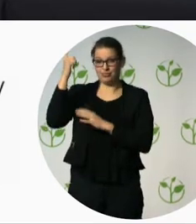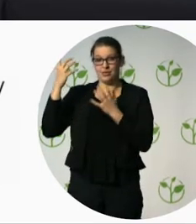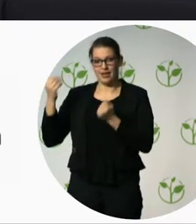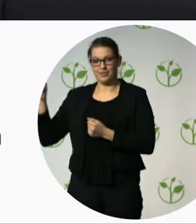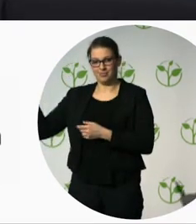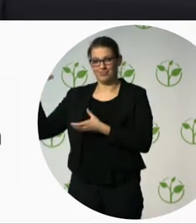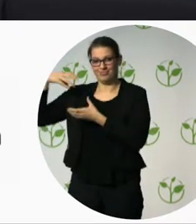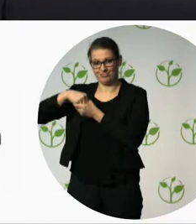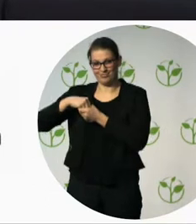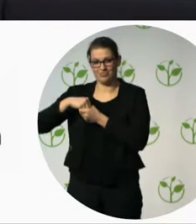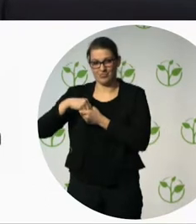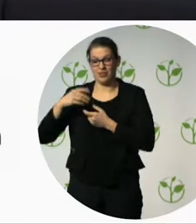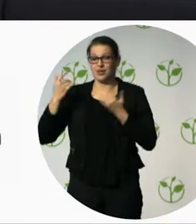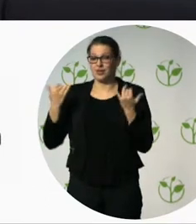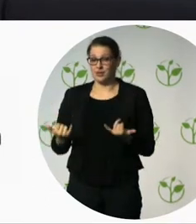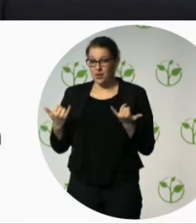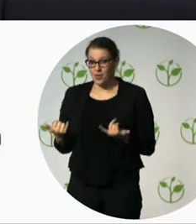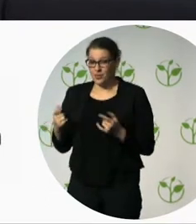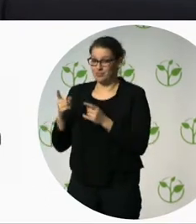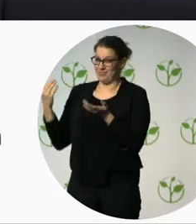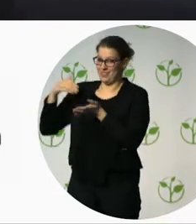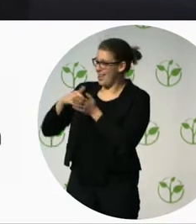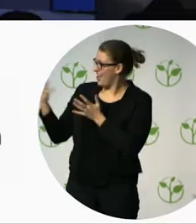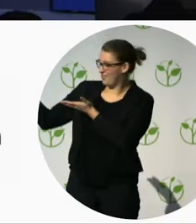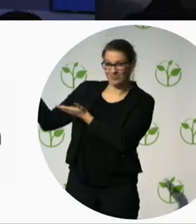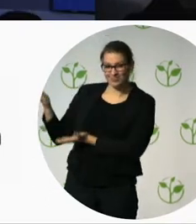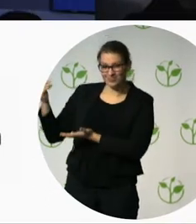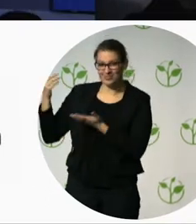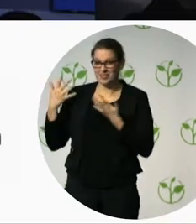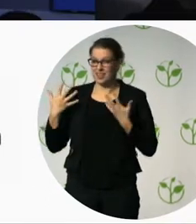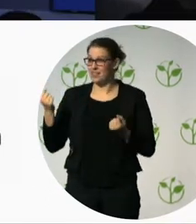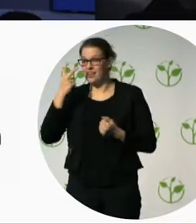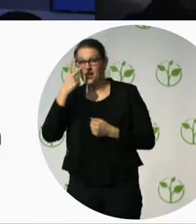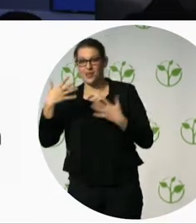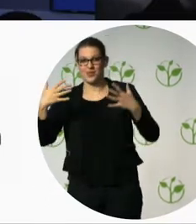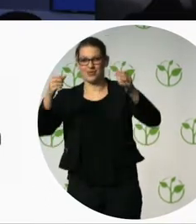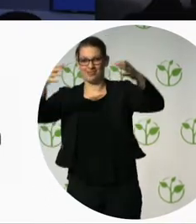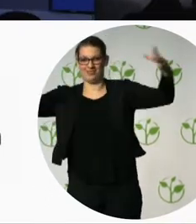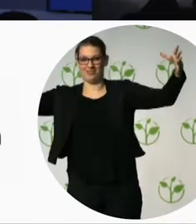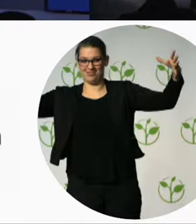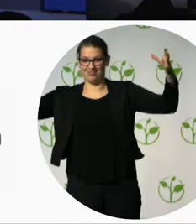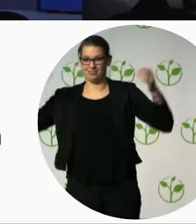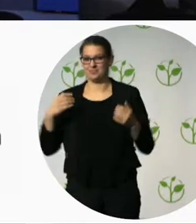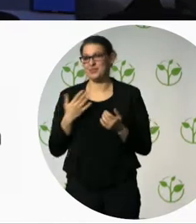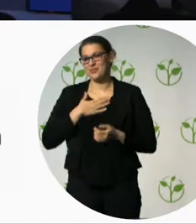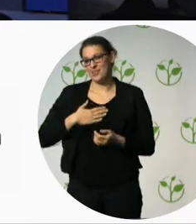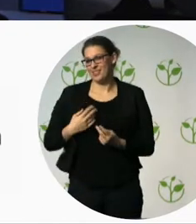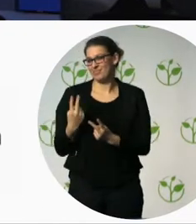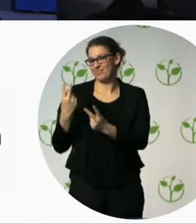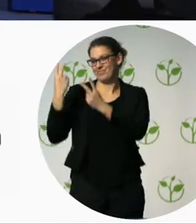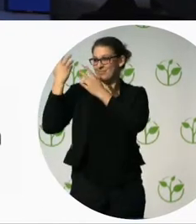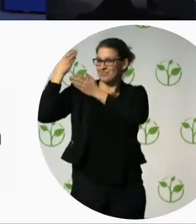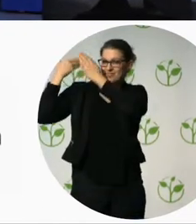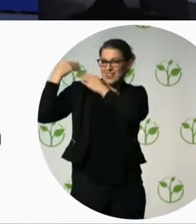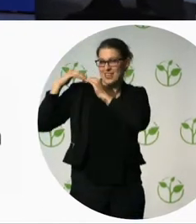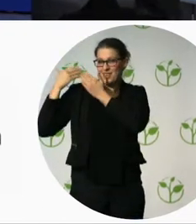it's much bigger than it was. So it is wonderful. Maybe you can reflect on the scale of the room. Mind you, there's not lots of people here. That is not reflecting what's